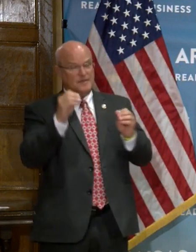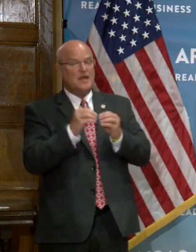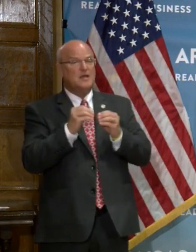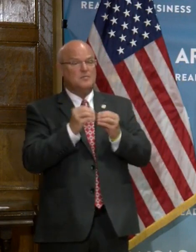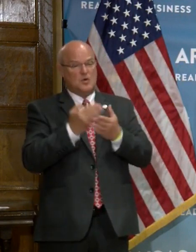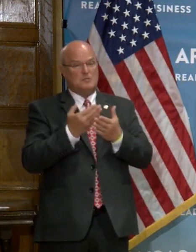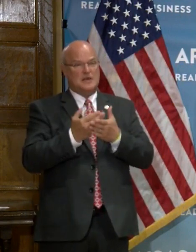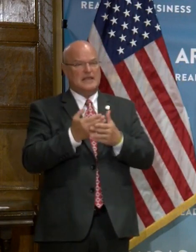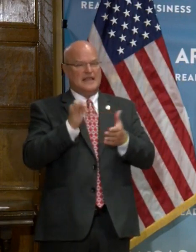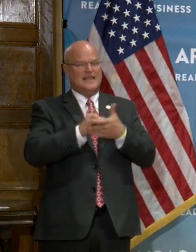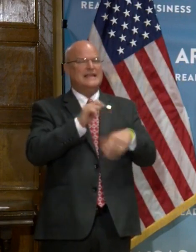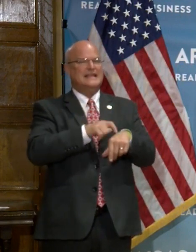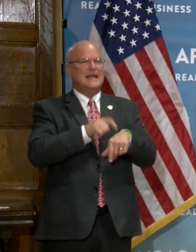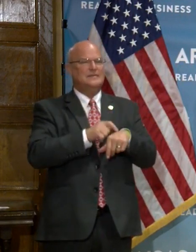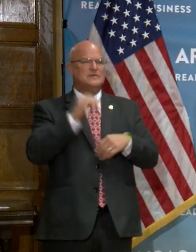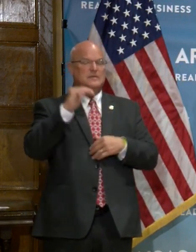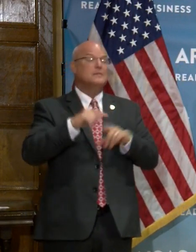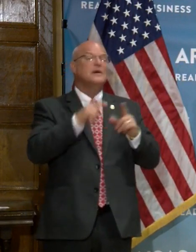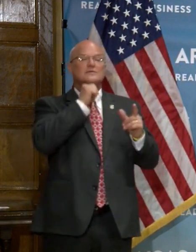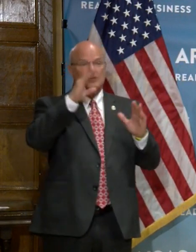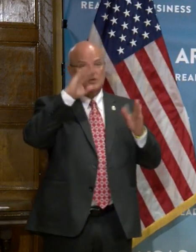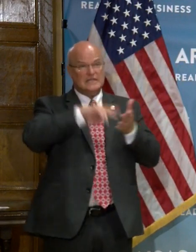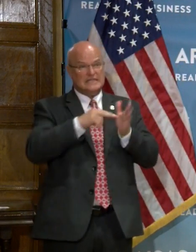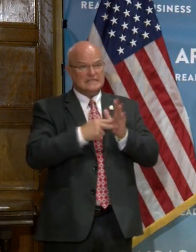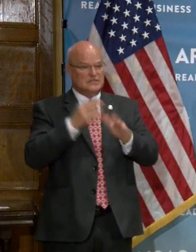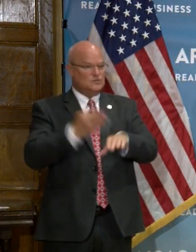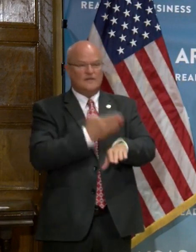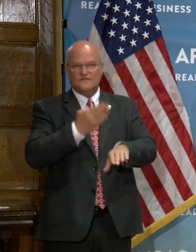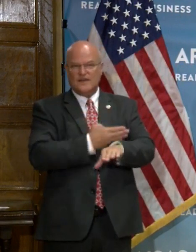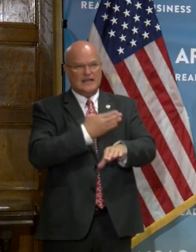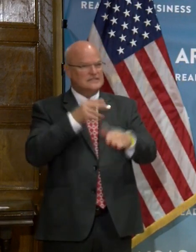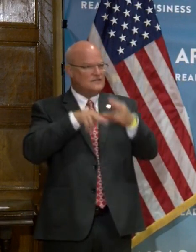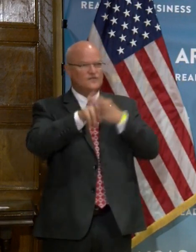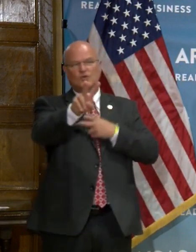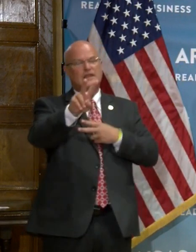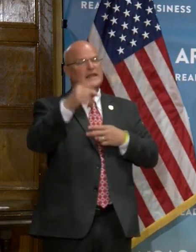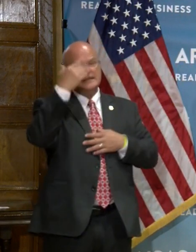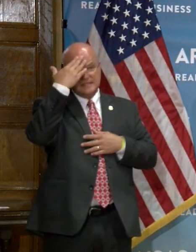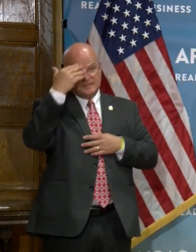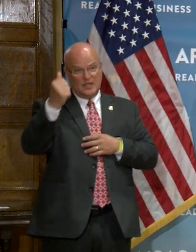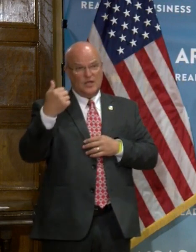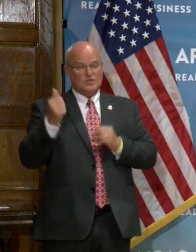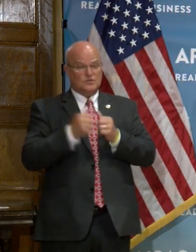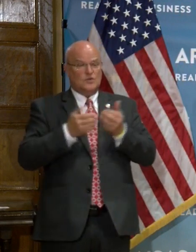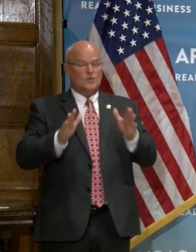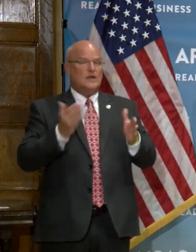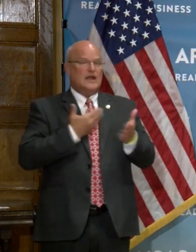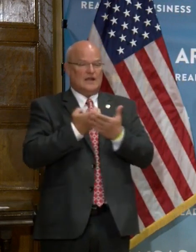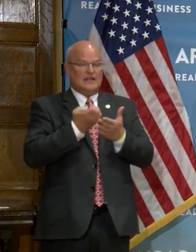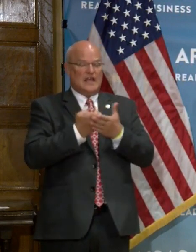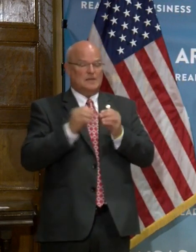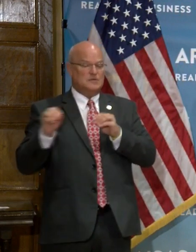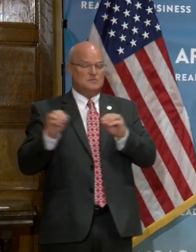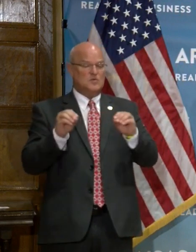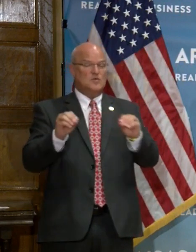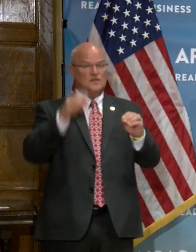more revenue then, that could be down, but we don't intend to revise the forecast because with the way our economy is moving, I'm hopeful